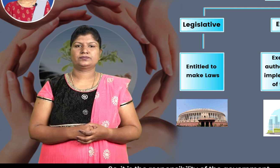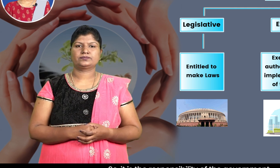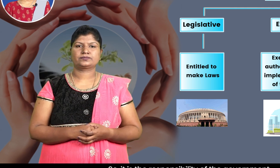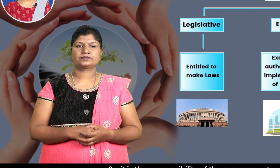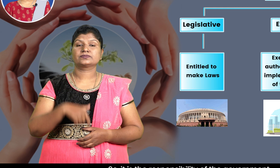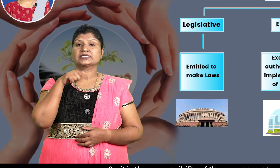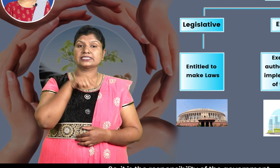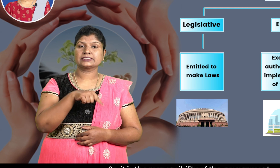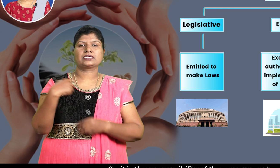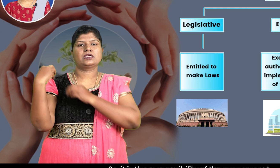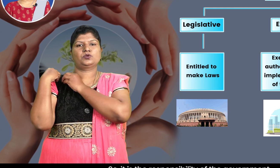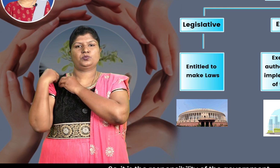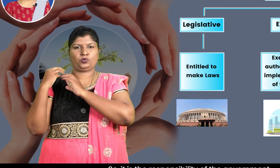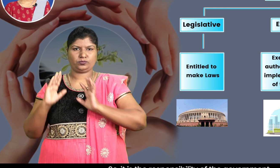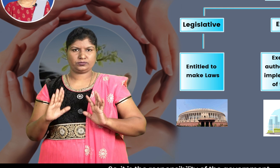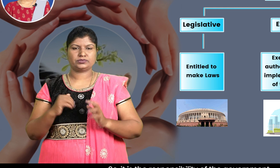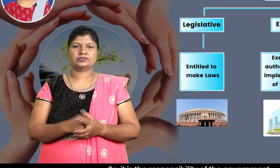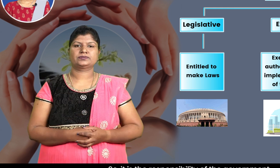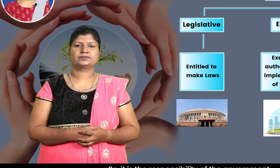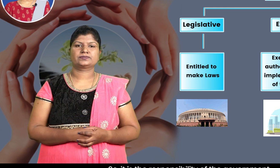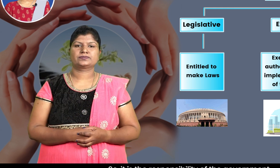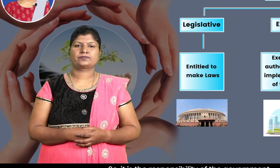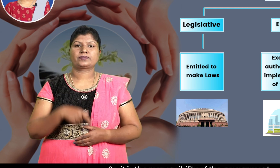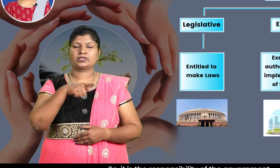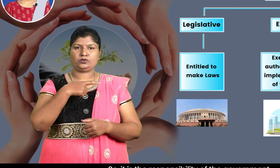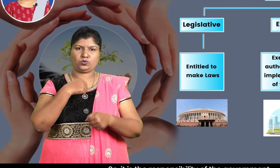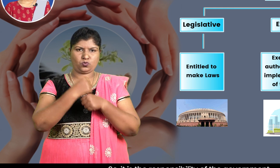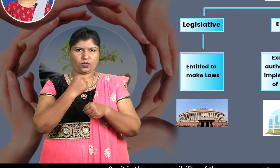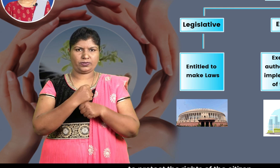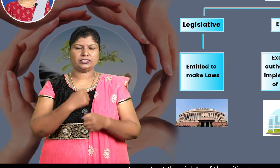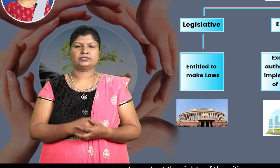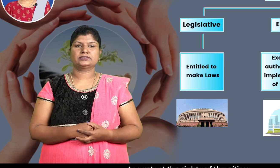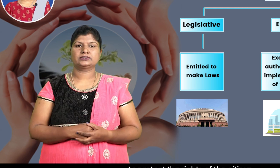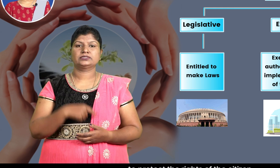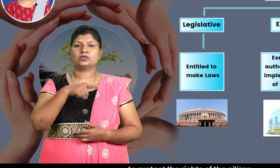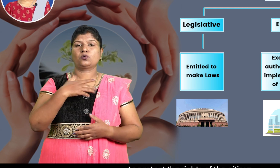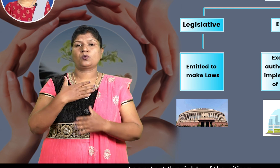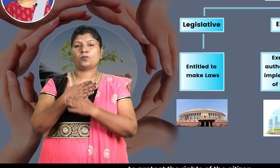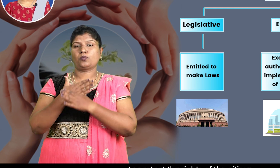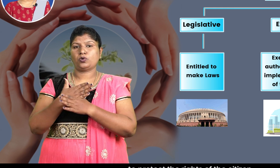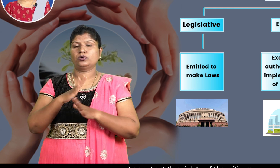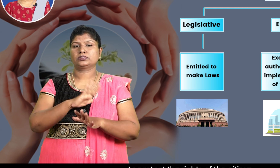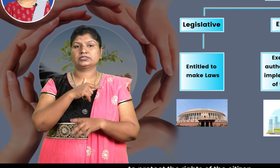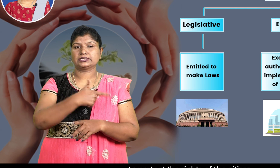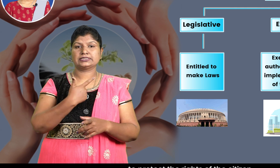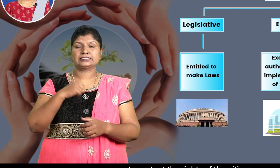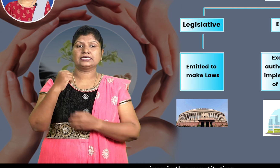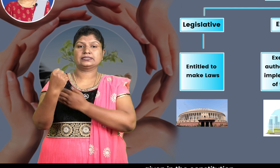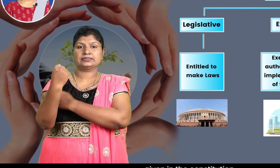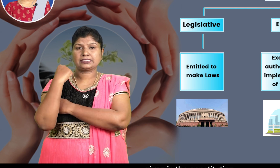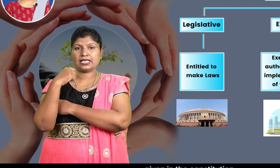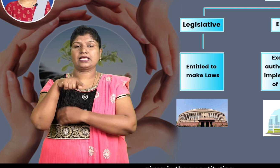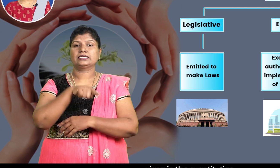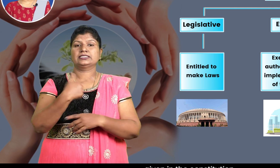So, it is the responsibility of the government to protect the rights of the citizen